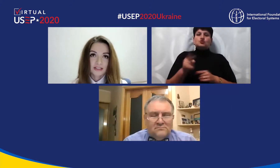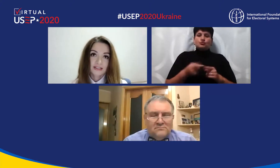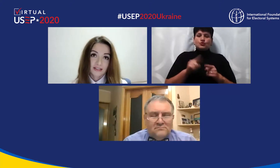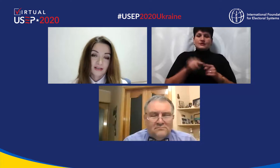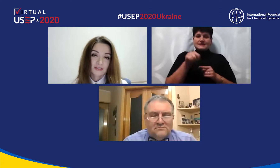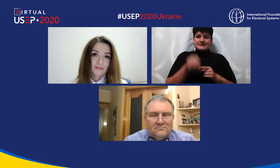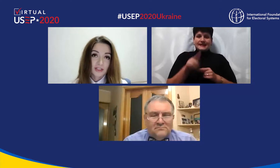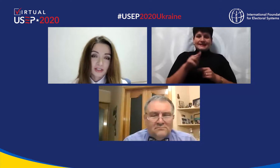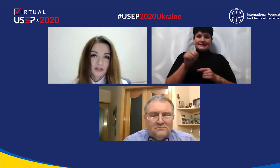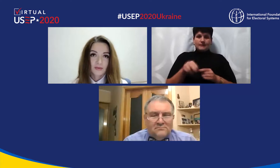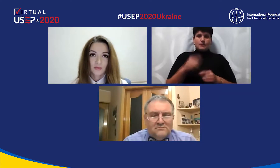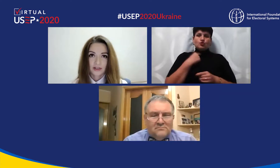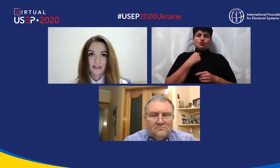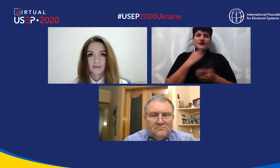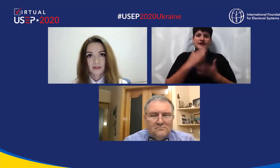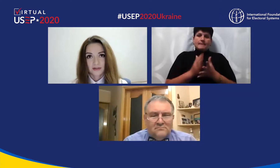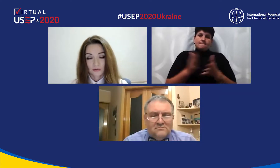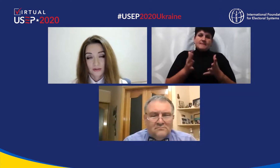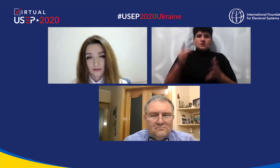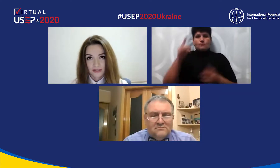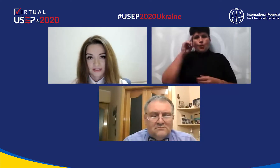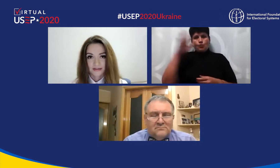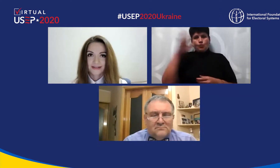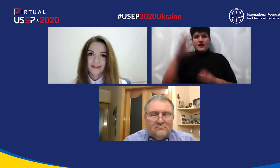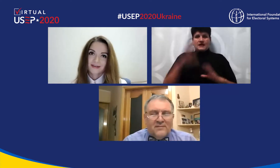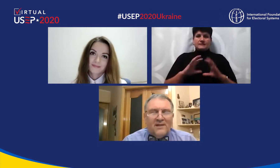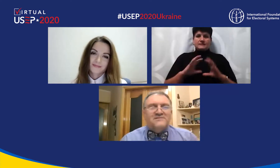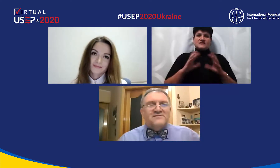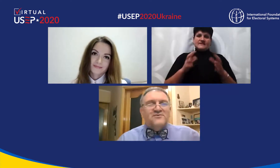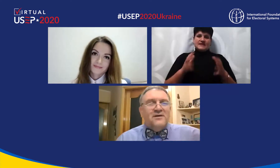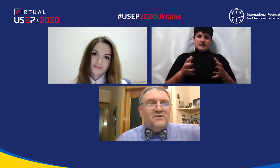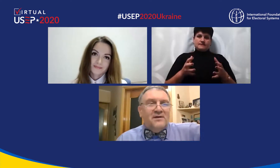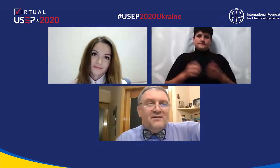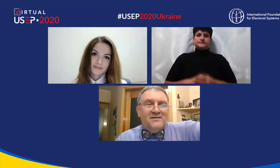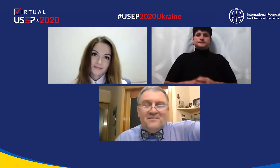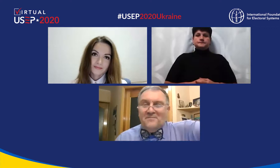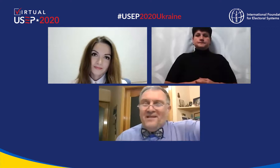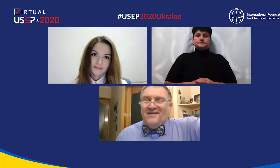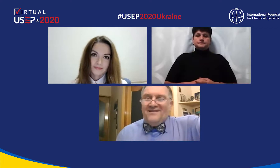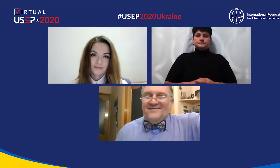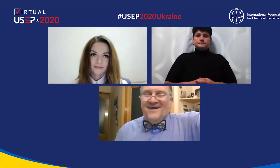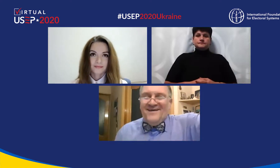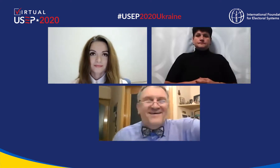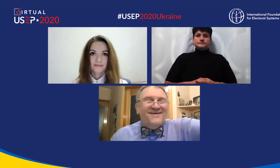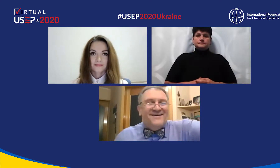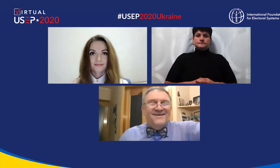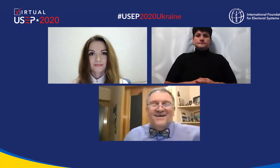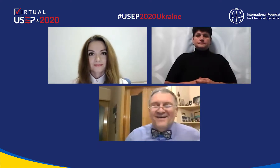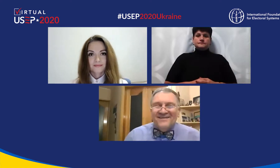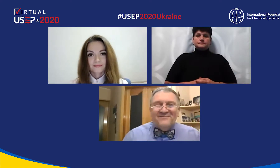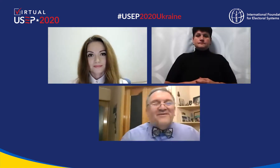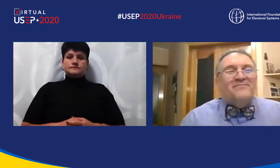United States, and also tell us about primaries and why this type of voting is